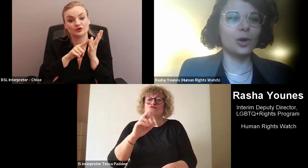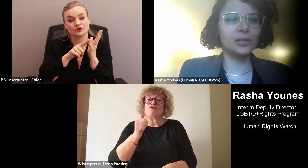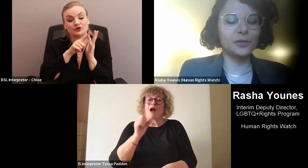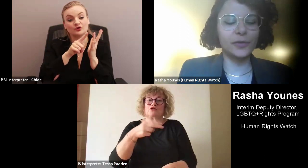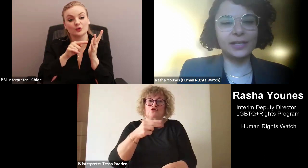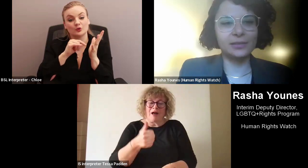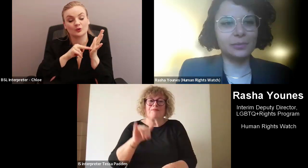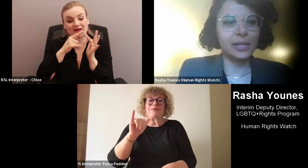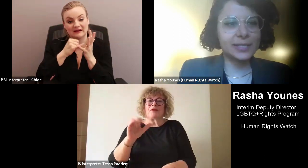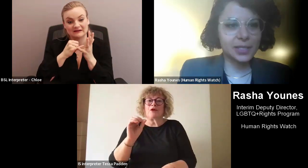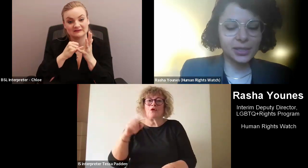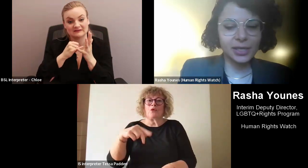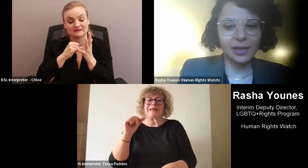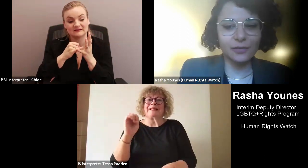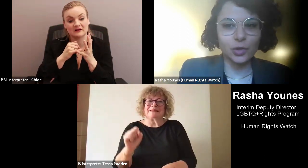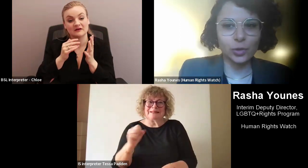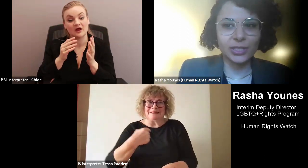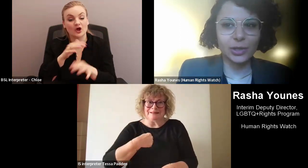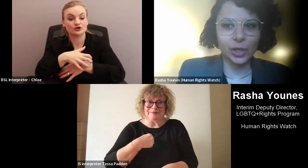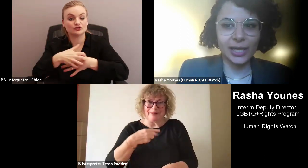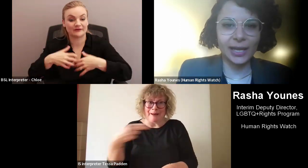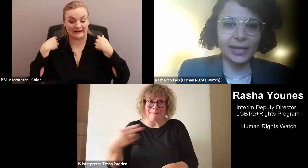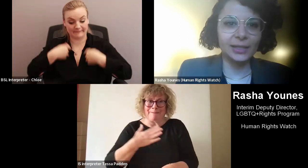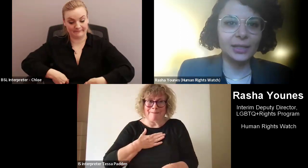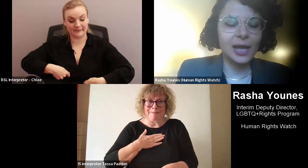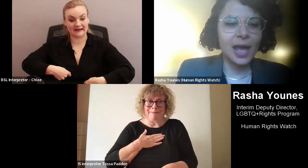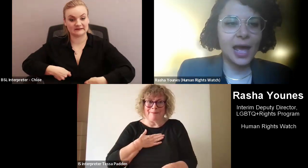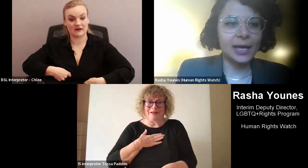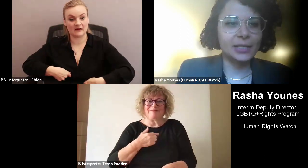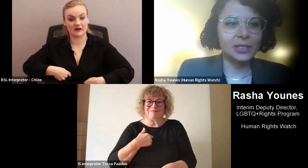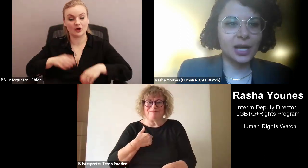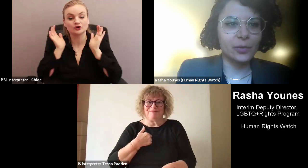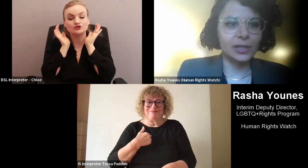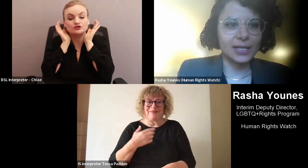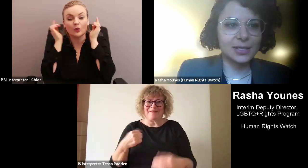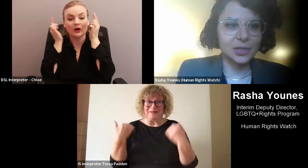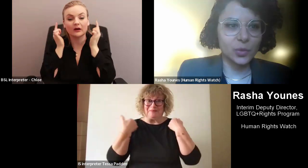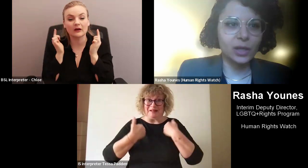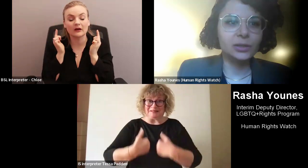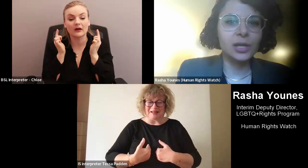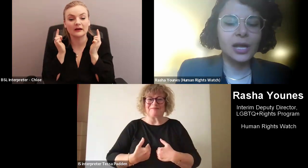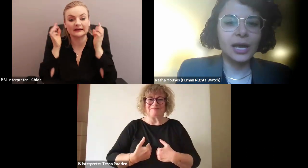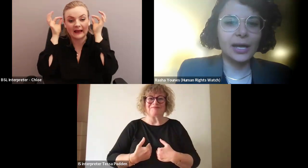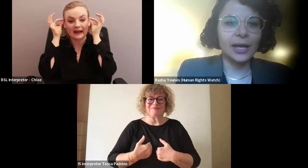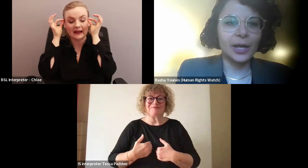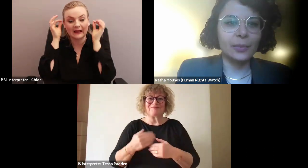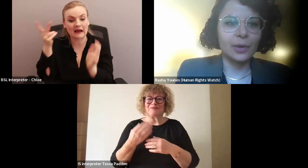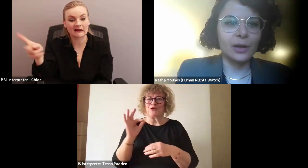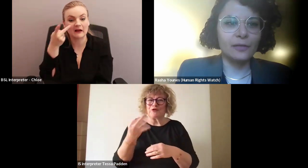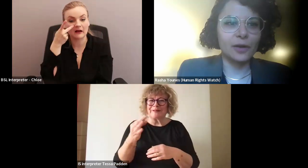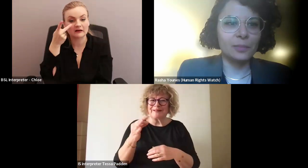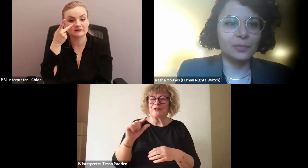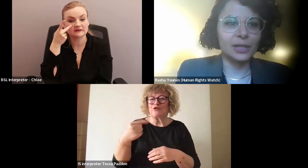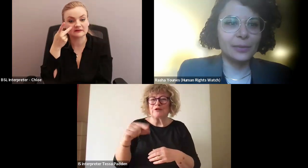wearing an olive green blazer. I have short curly hair and I wear glasses as well. I